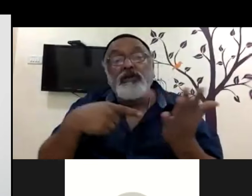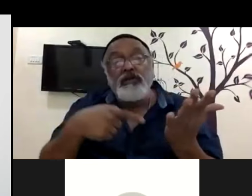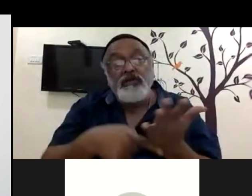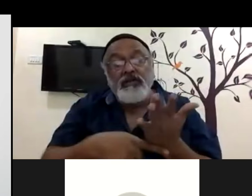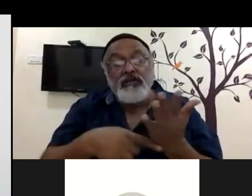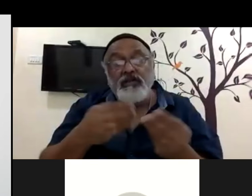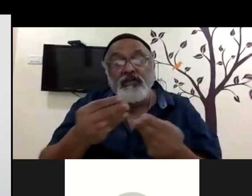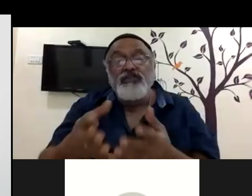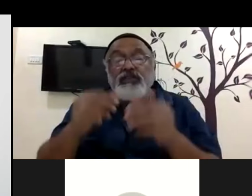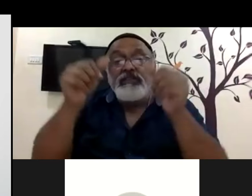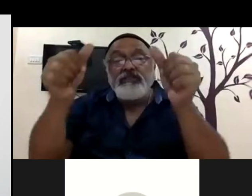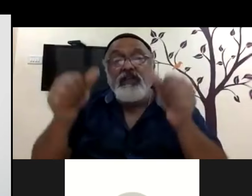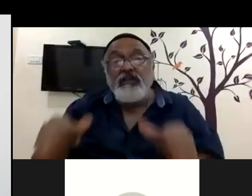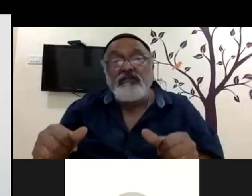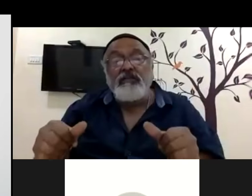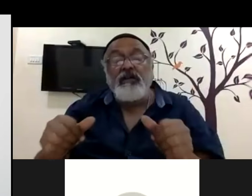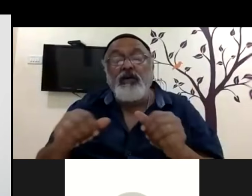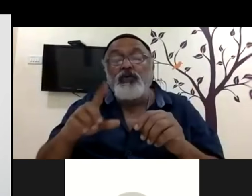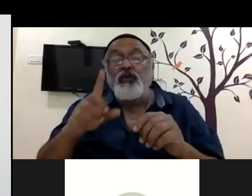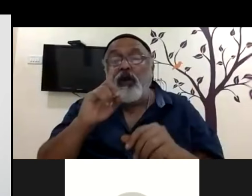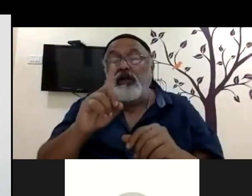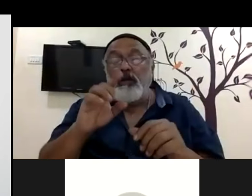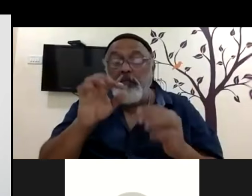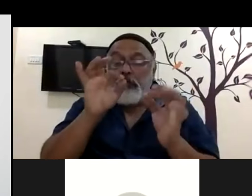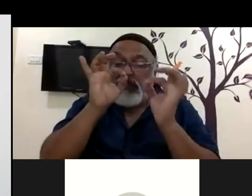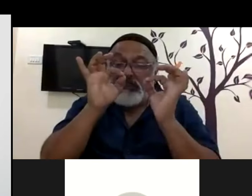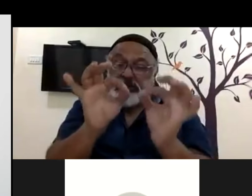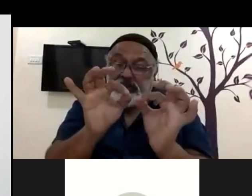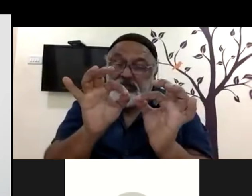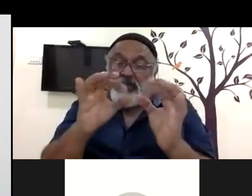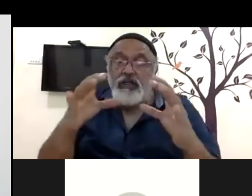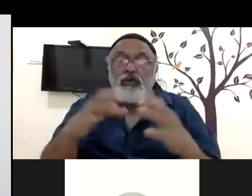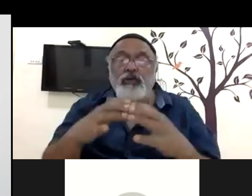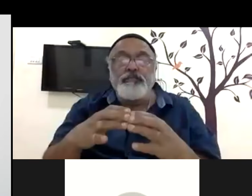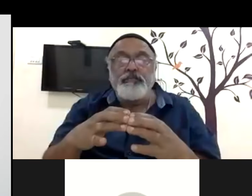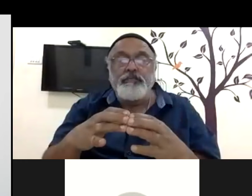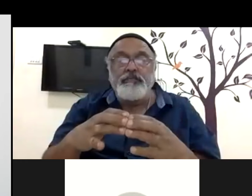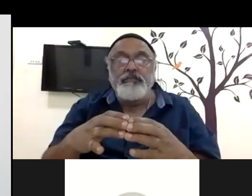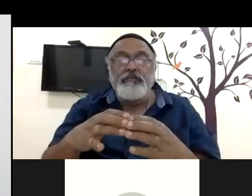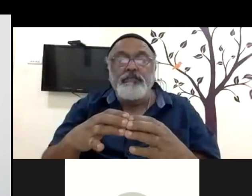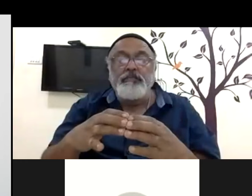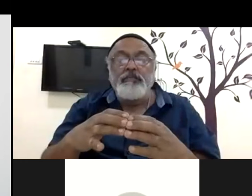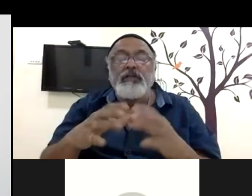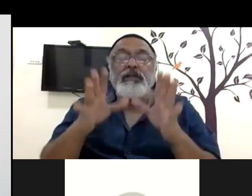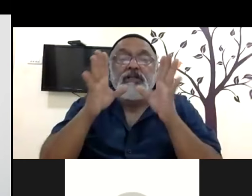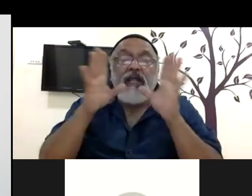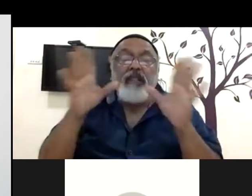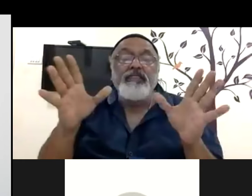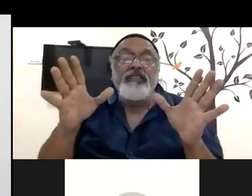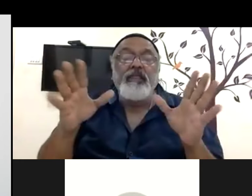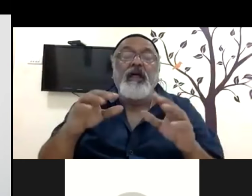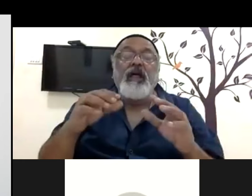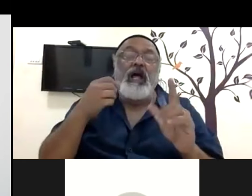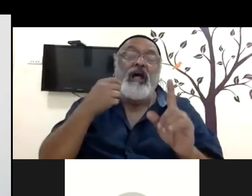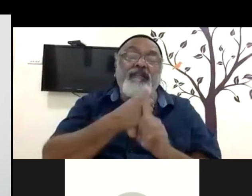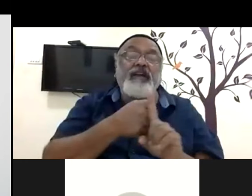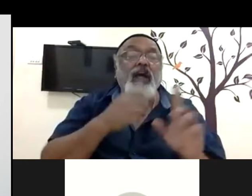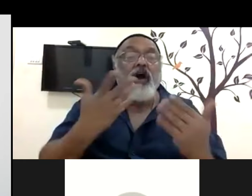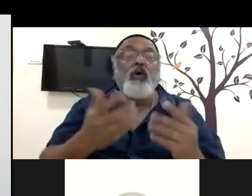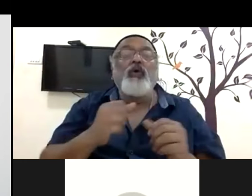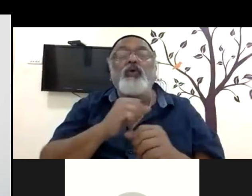you results about, the study, how 10th standard was affected and how that effect impacted